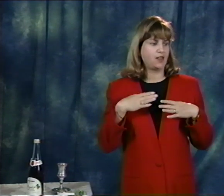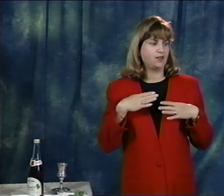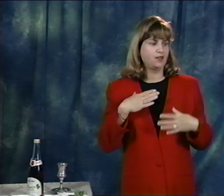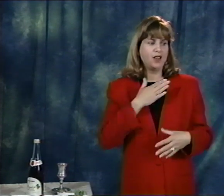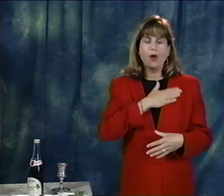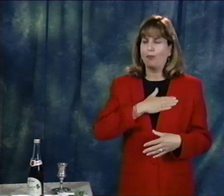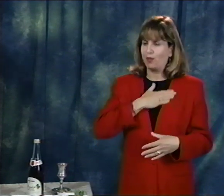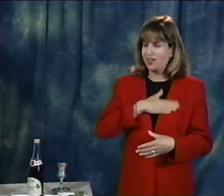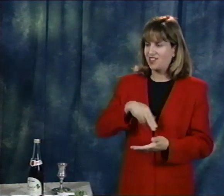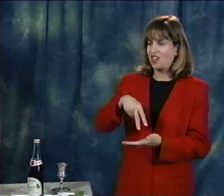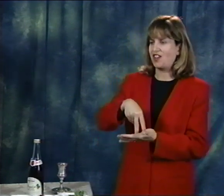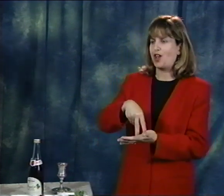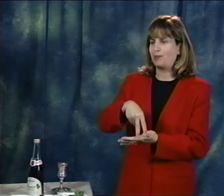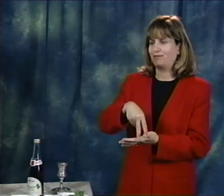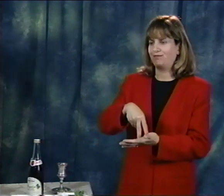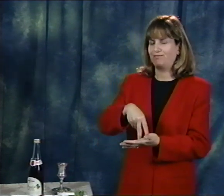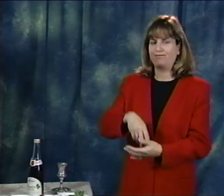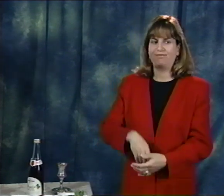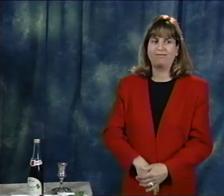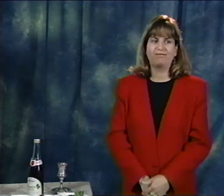holidays. Please stand up.